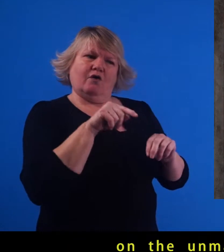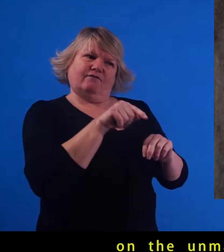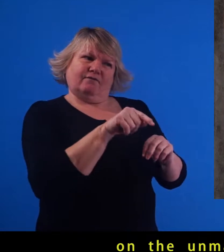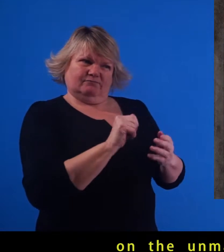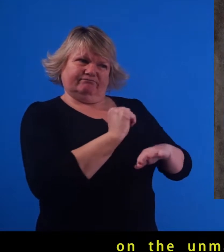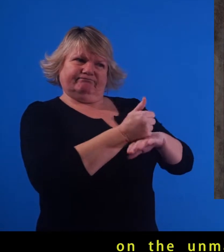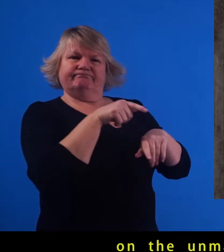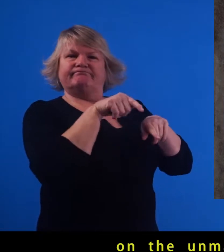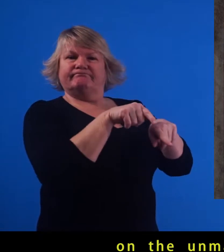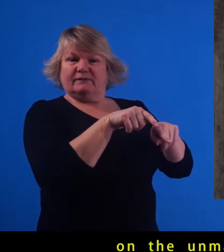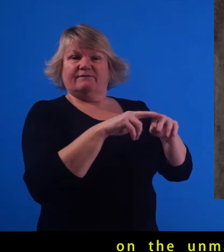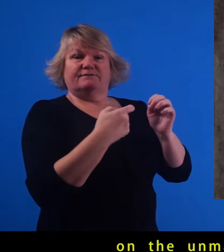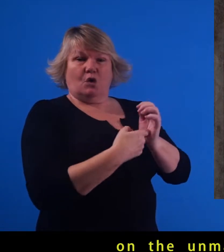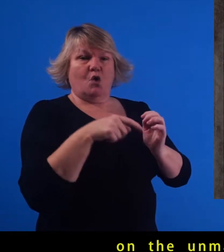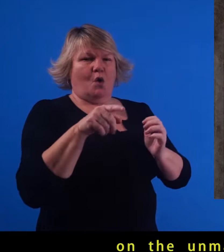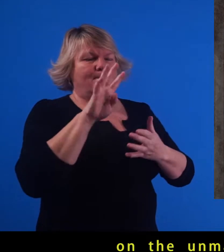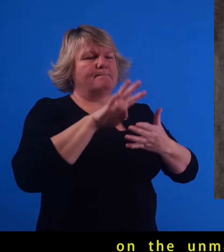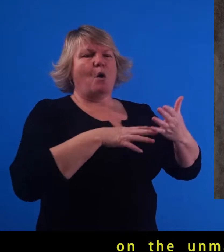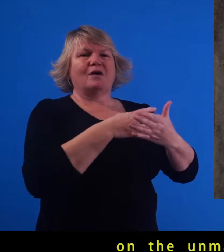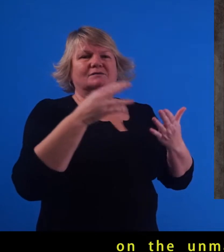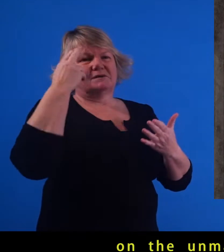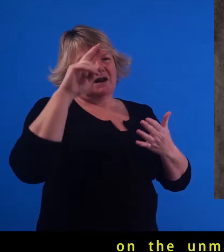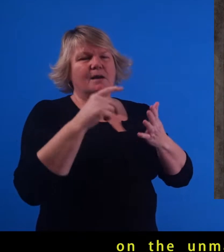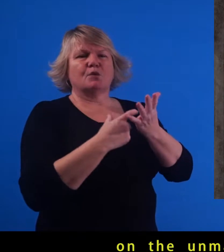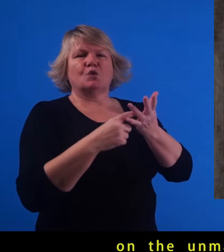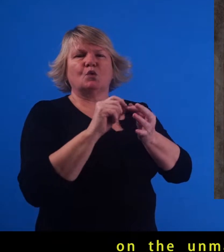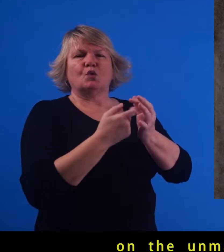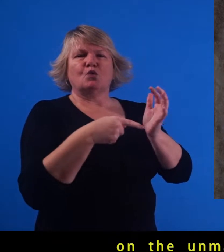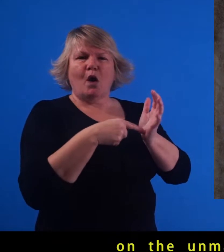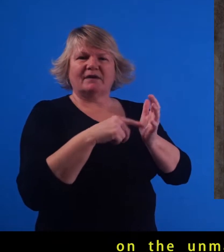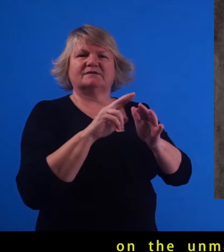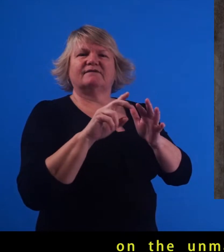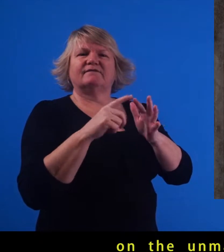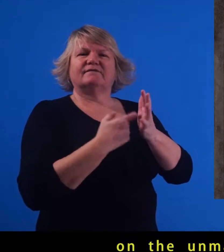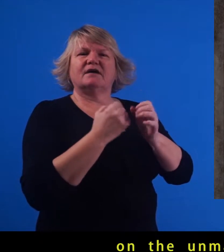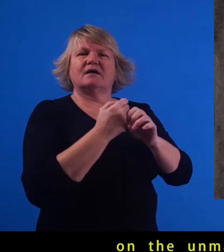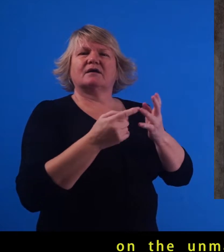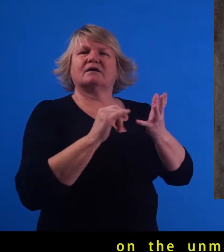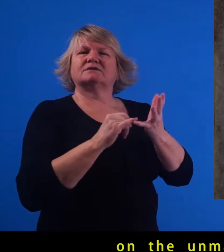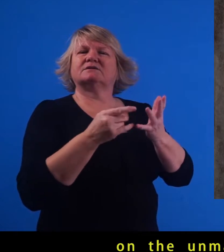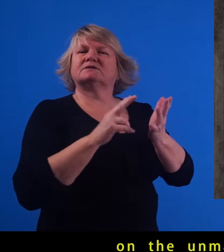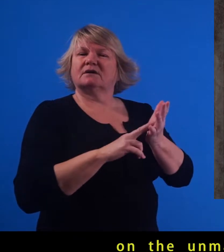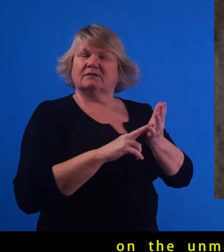on the unmarked grave of the poet Robert Fergusson,